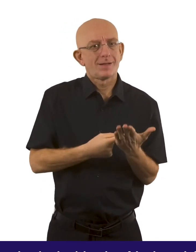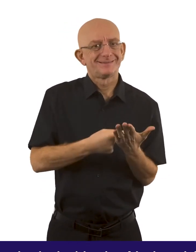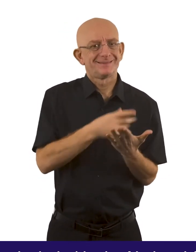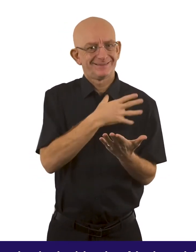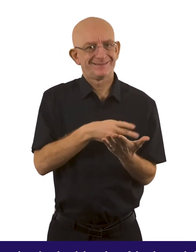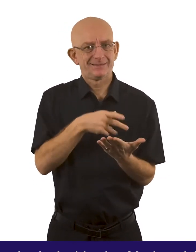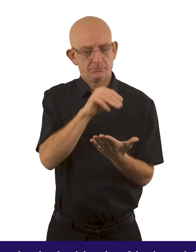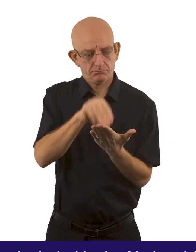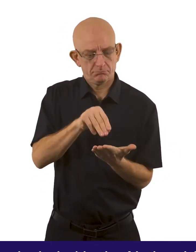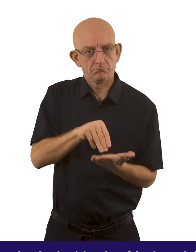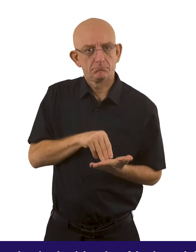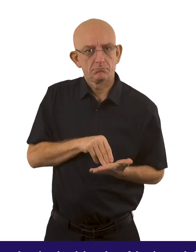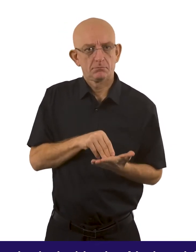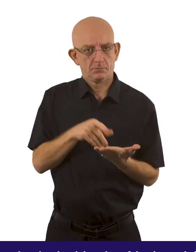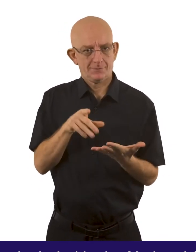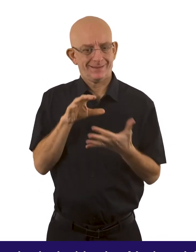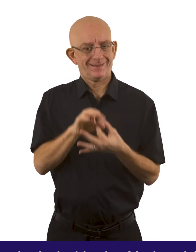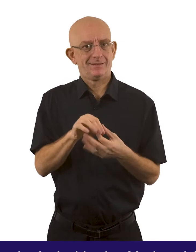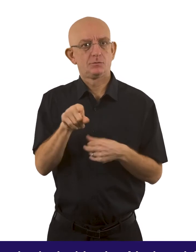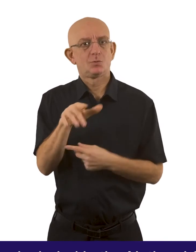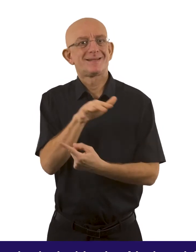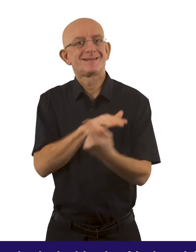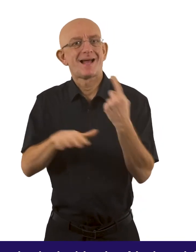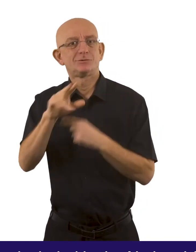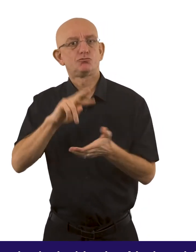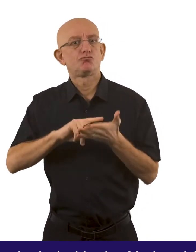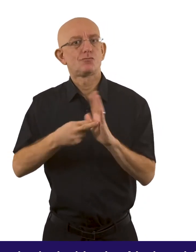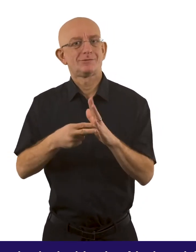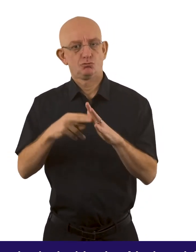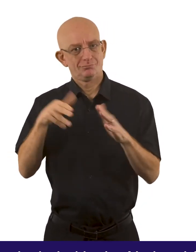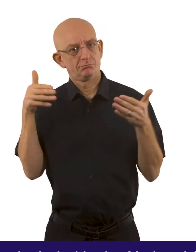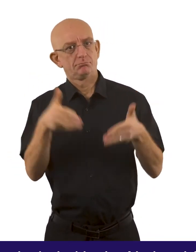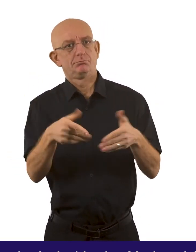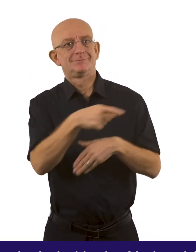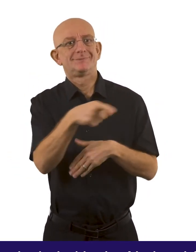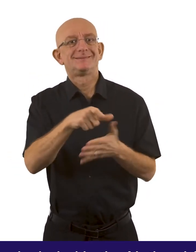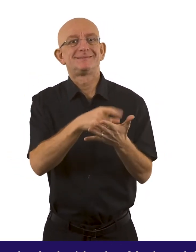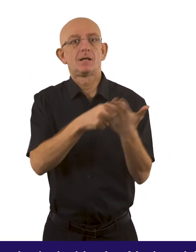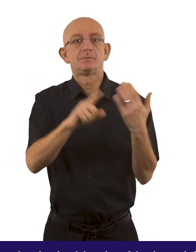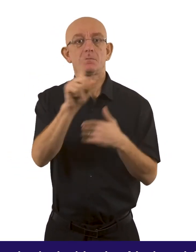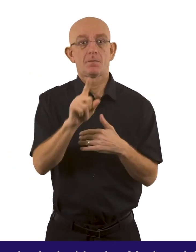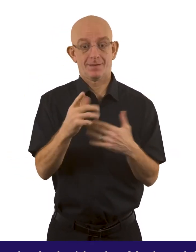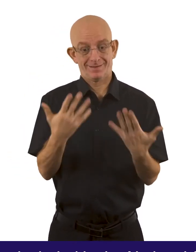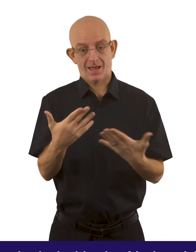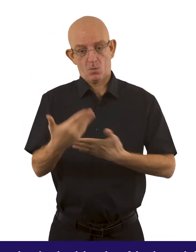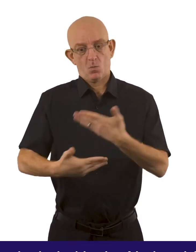inform policies included in the National Strategy for Disabled People, open brackets, currently under